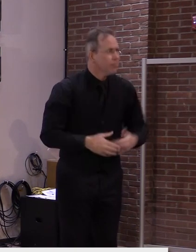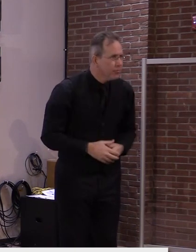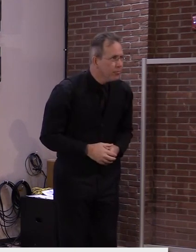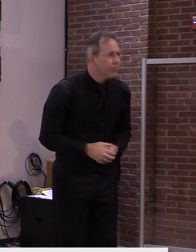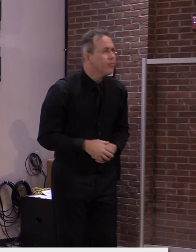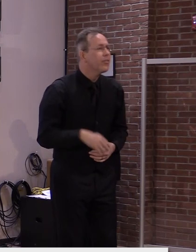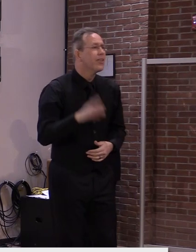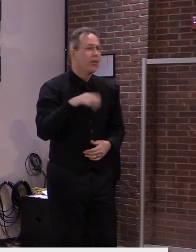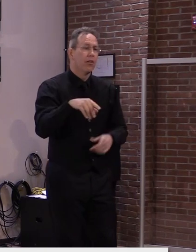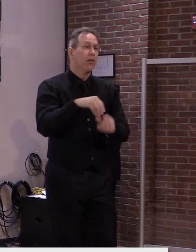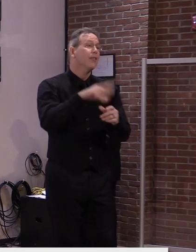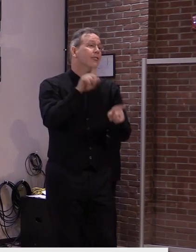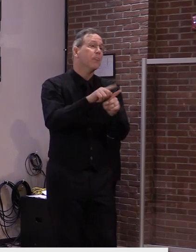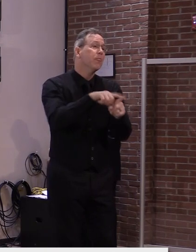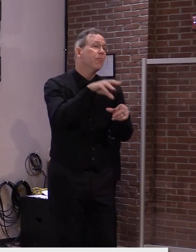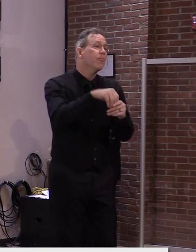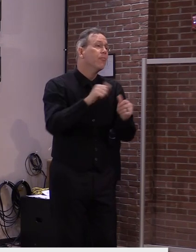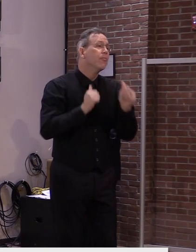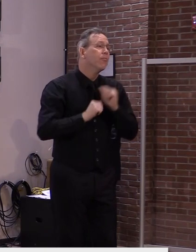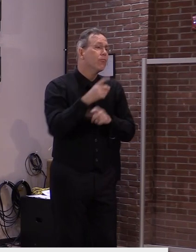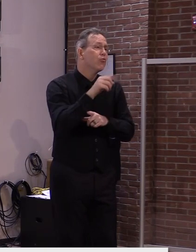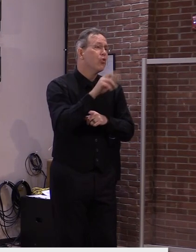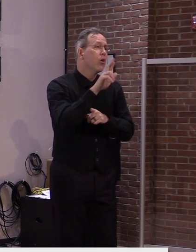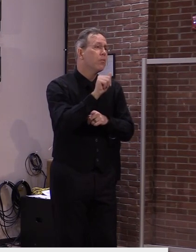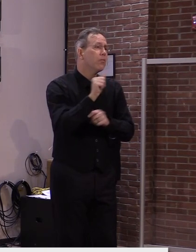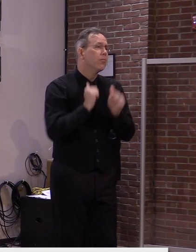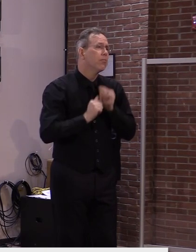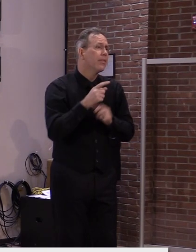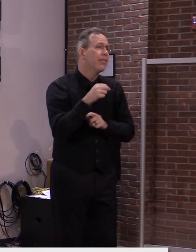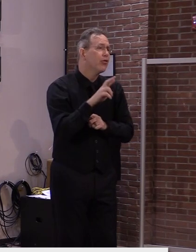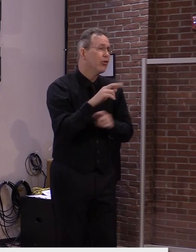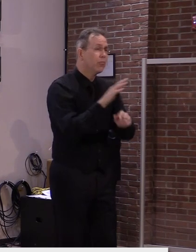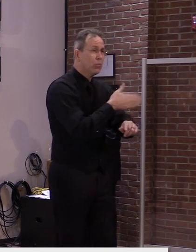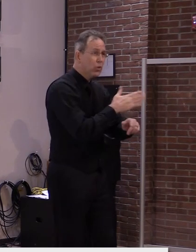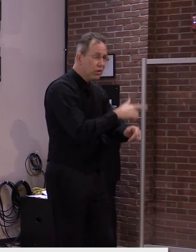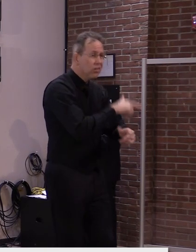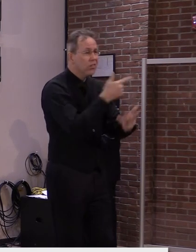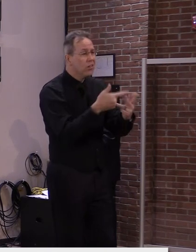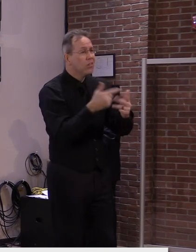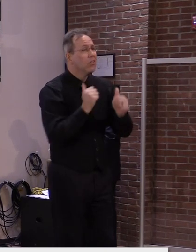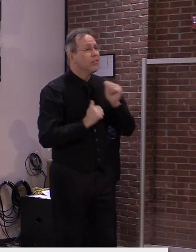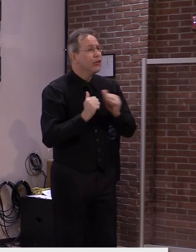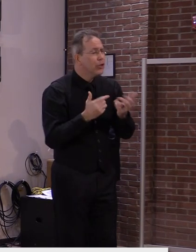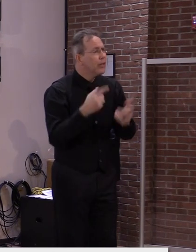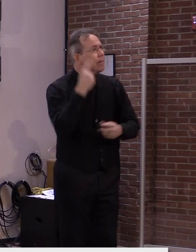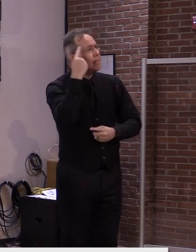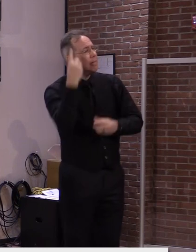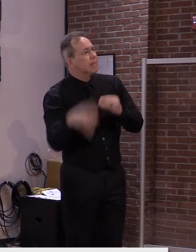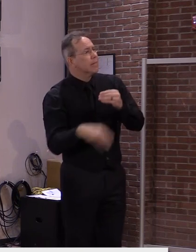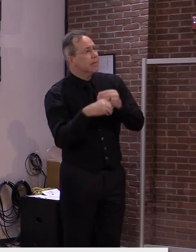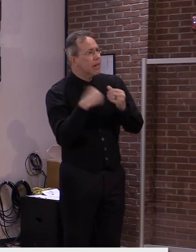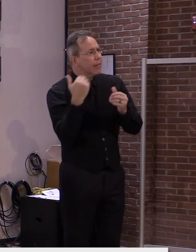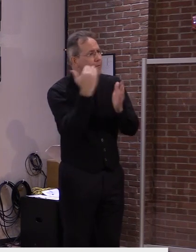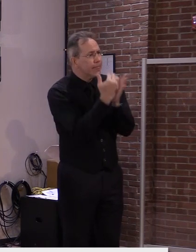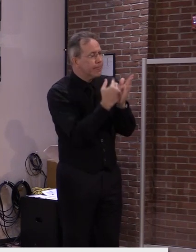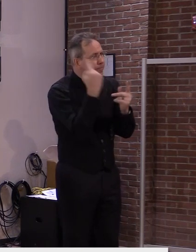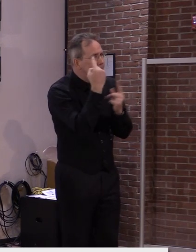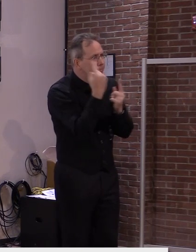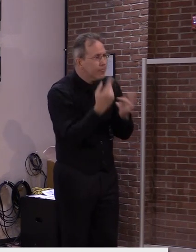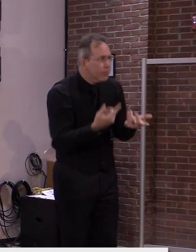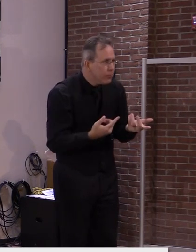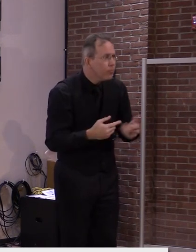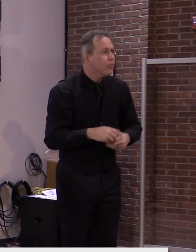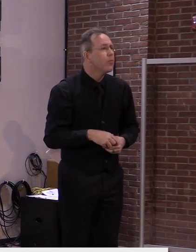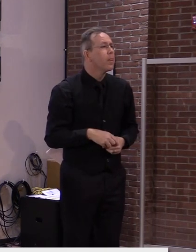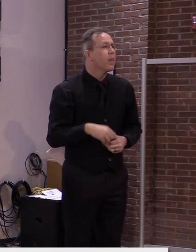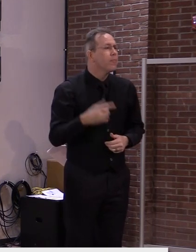do a similar evaluation. As we contemplate moving into a recovery phase in education, enabling these types of activities will